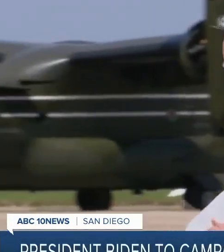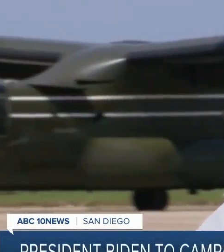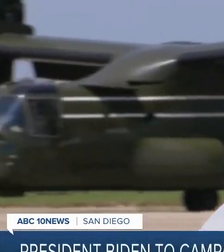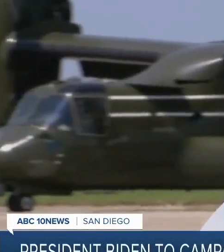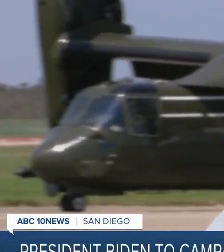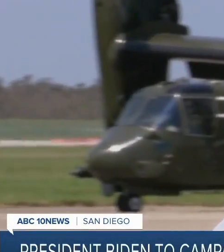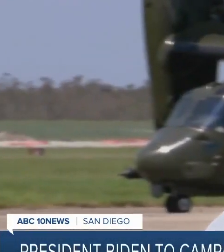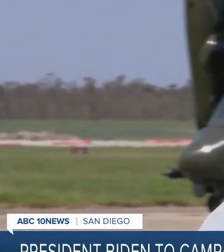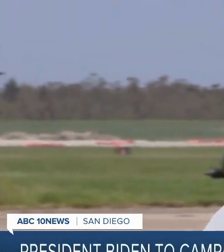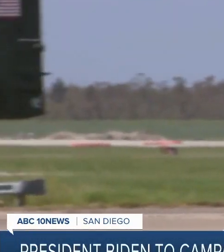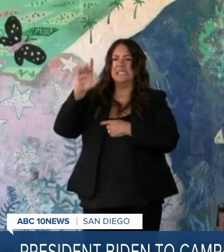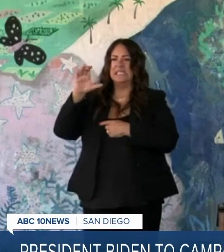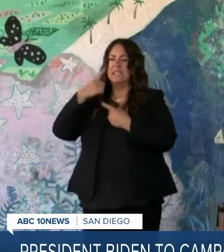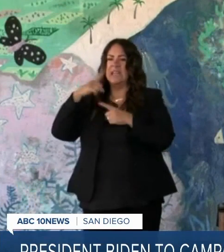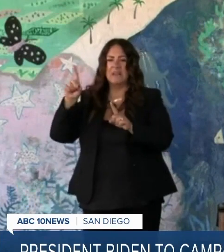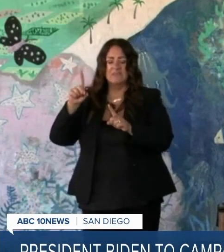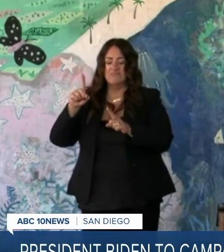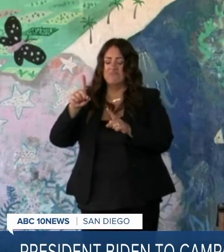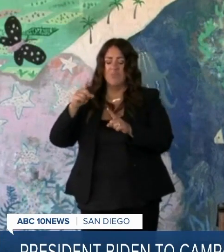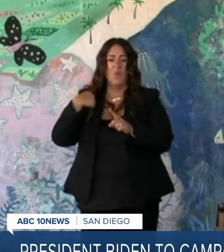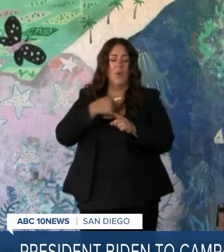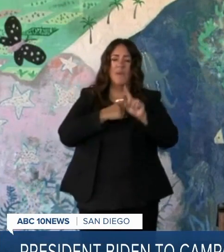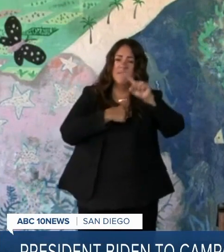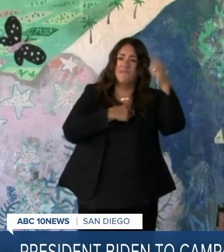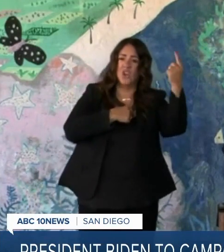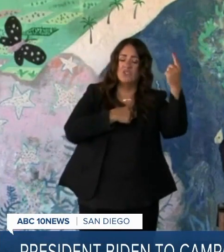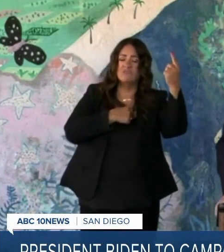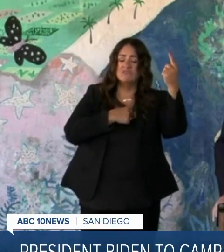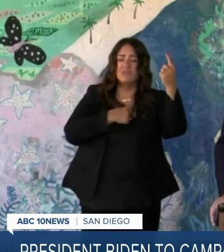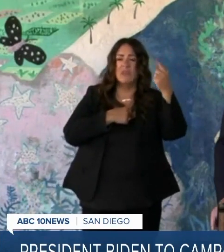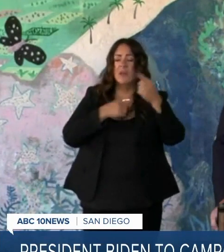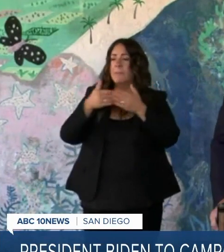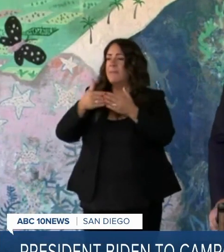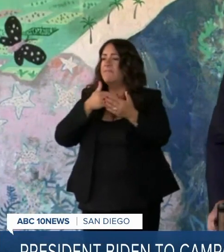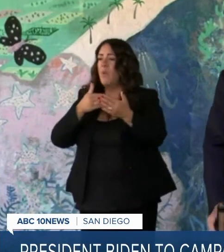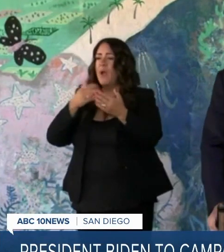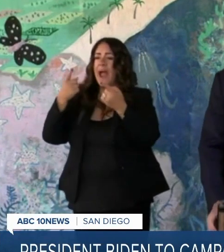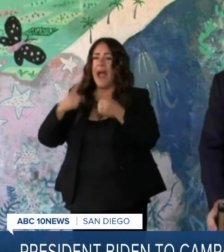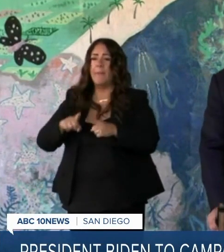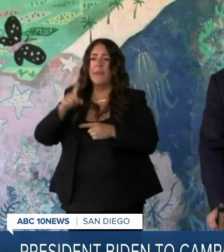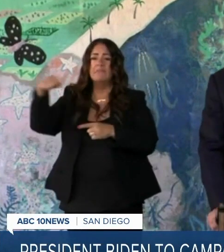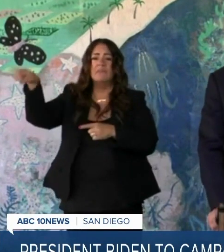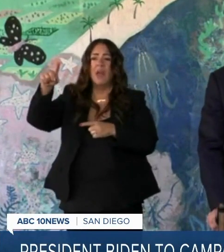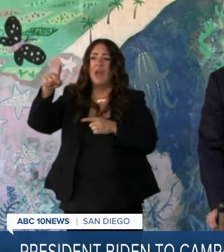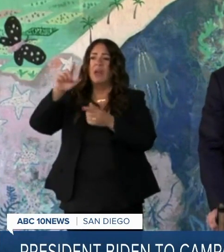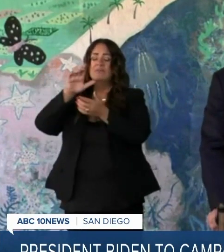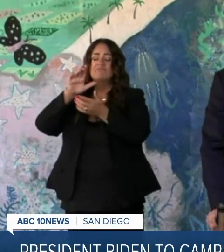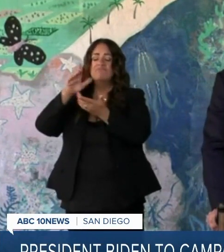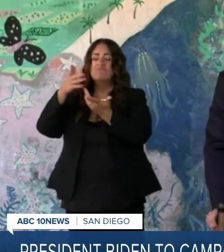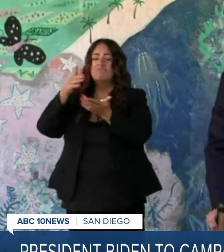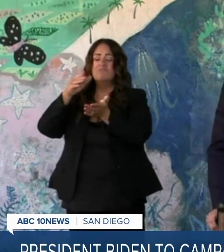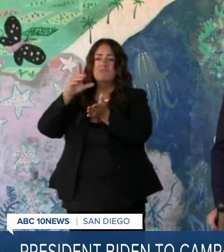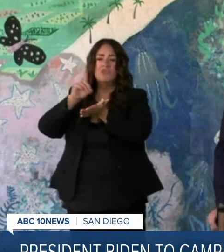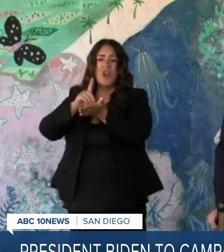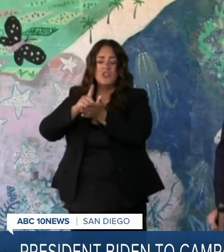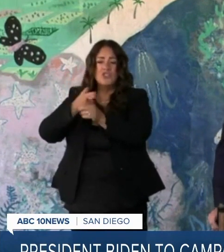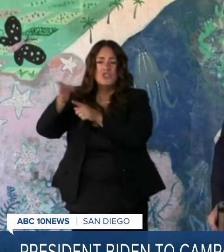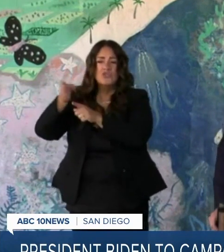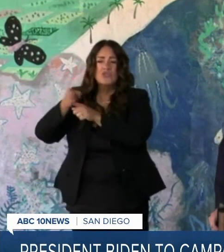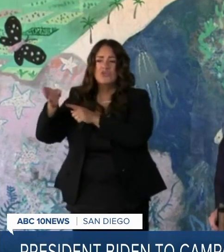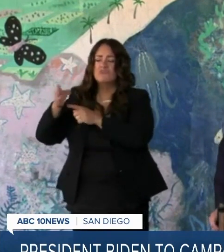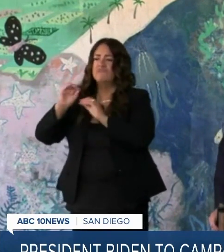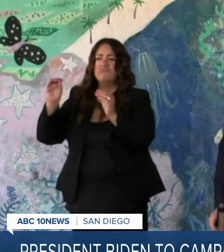1 week away. Today, the White House announced President Biden will be hitting the campaign trail to rally support. The president will